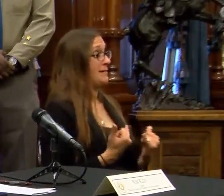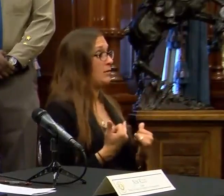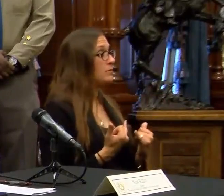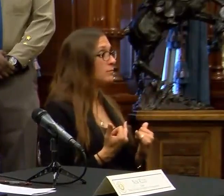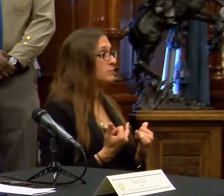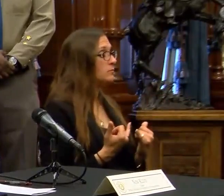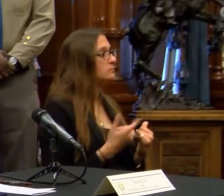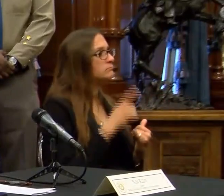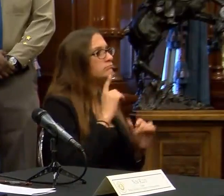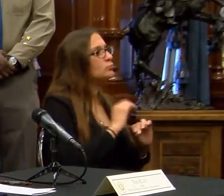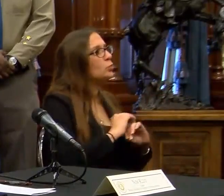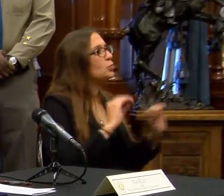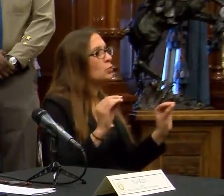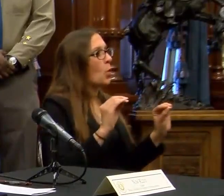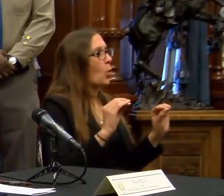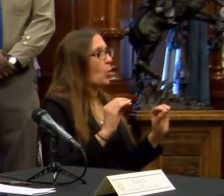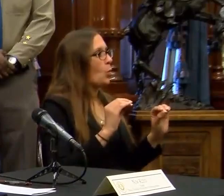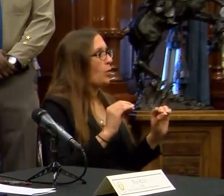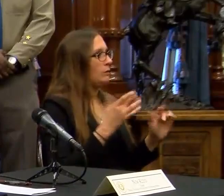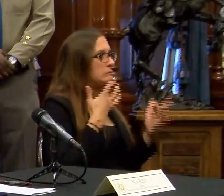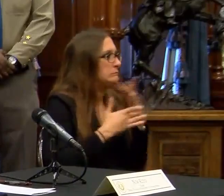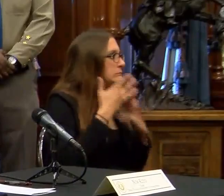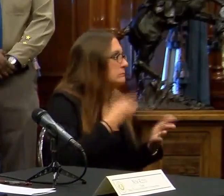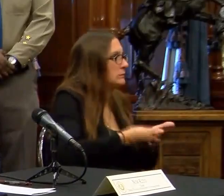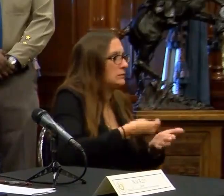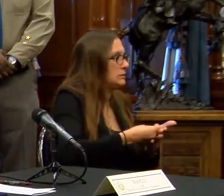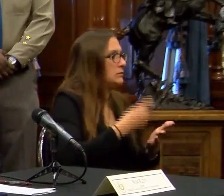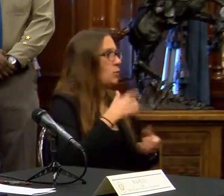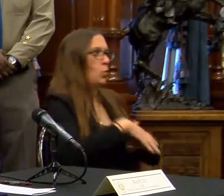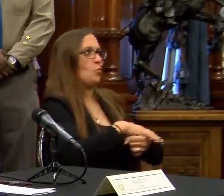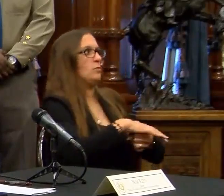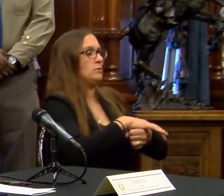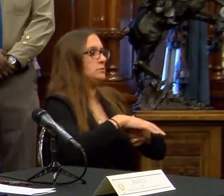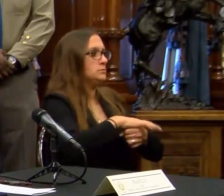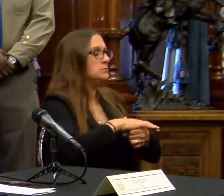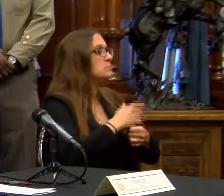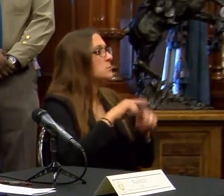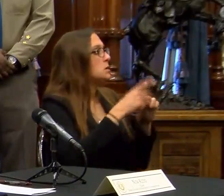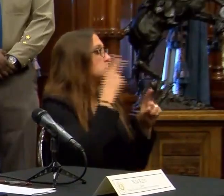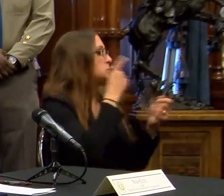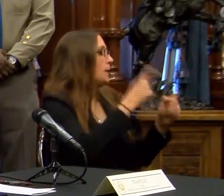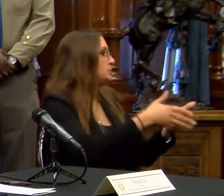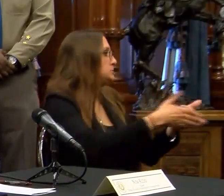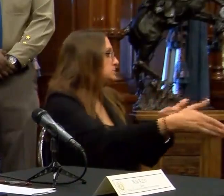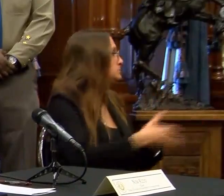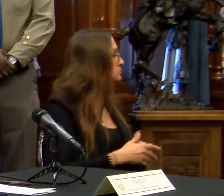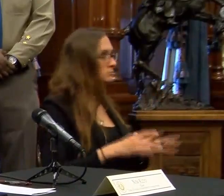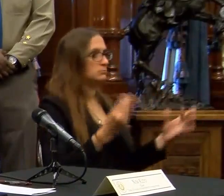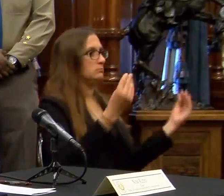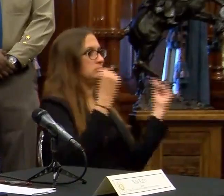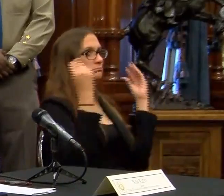there are no unmet financial needs at the local level. We'll see what happens.